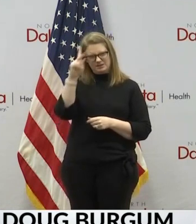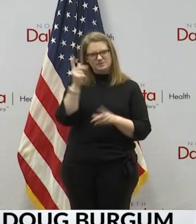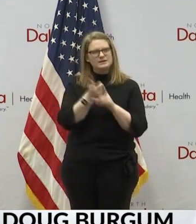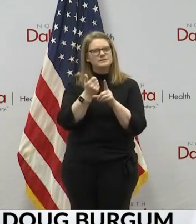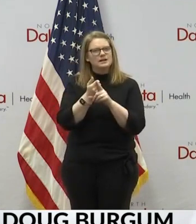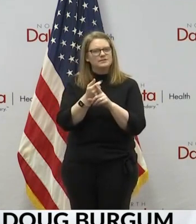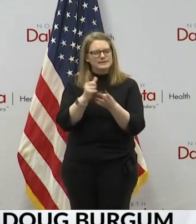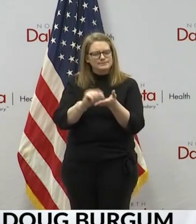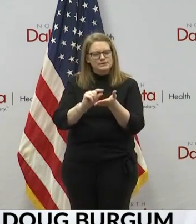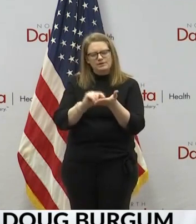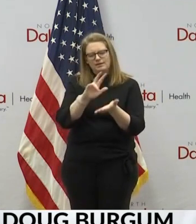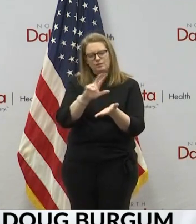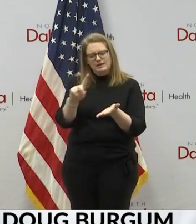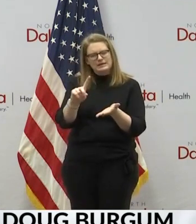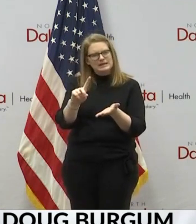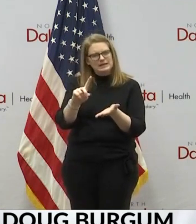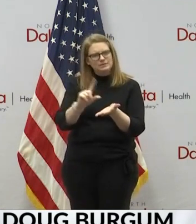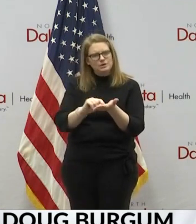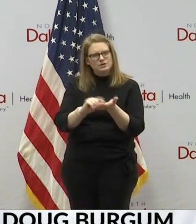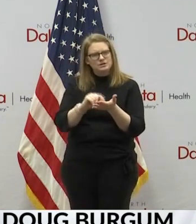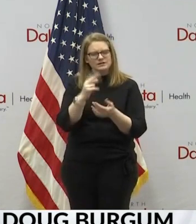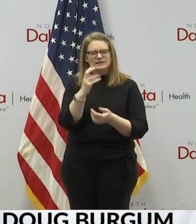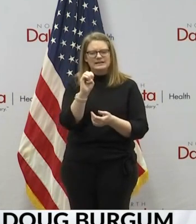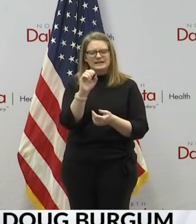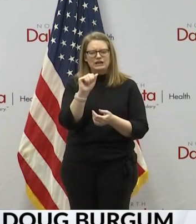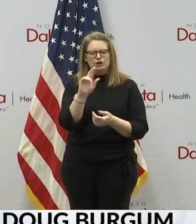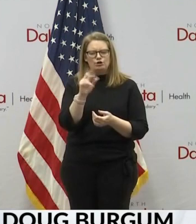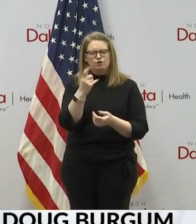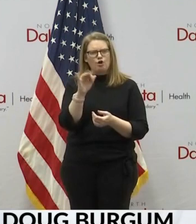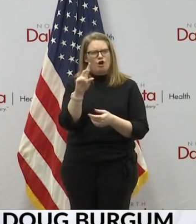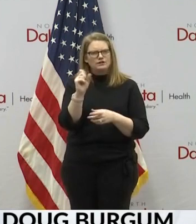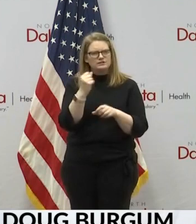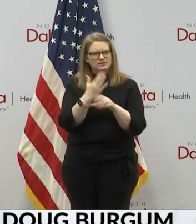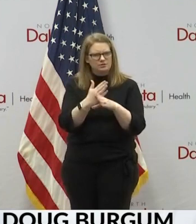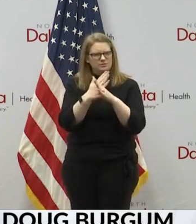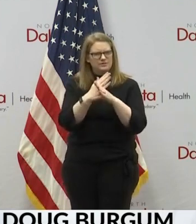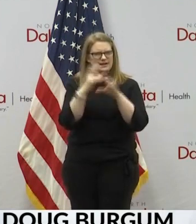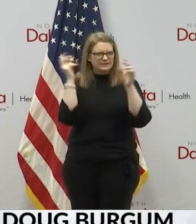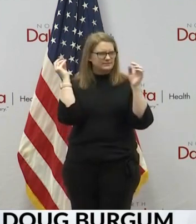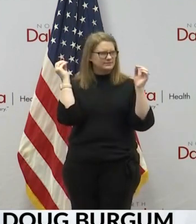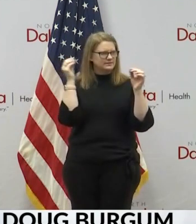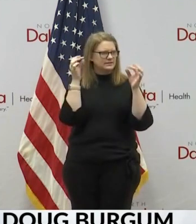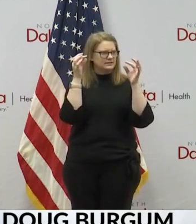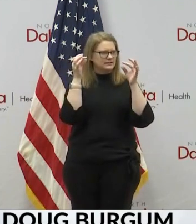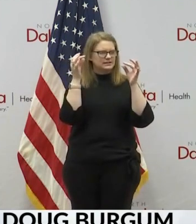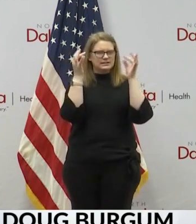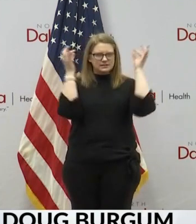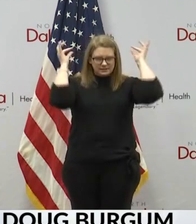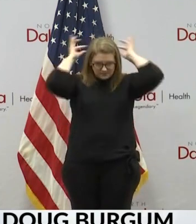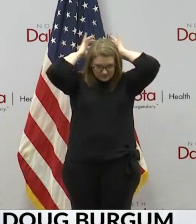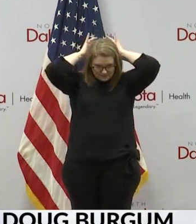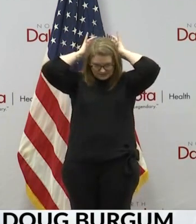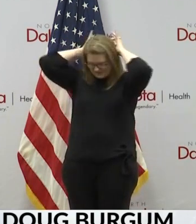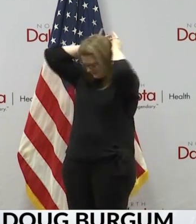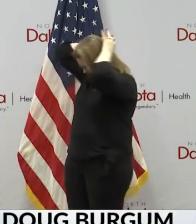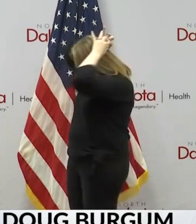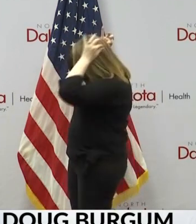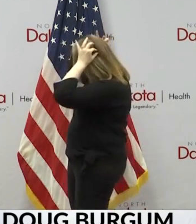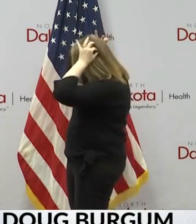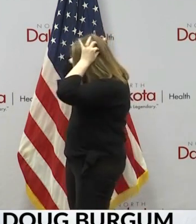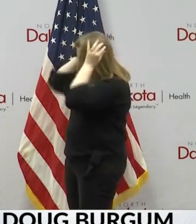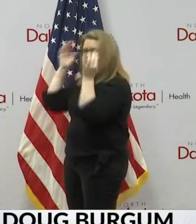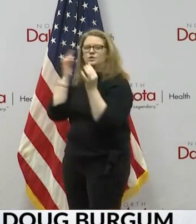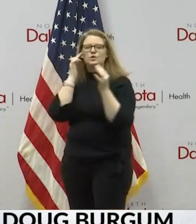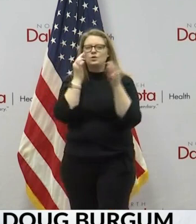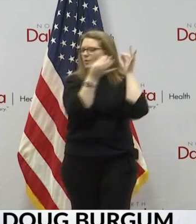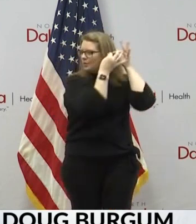to make a ear guard, as they're called, for local medical workers. I saw him. It fits across the back of your head. You hook the